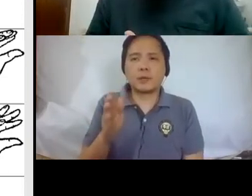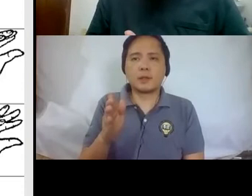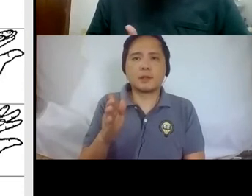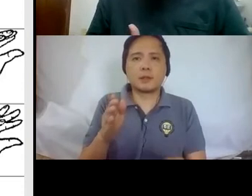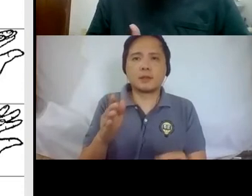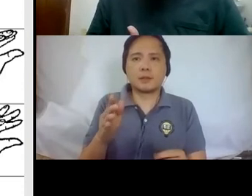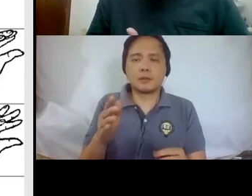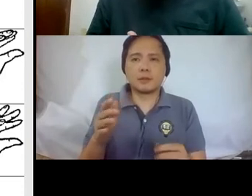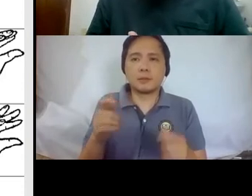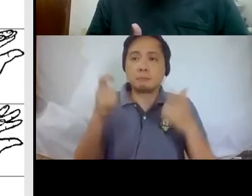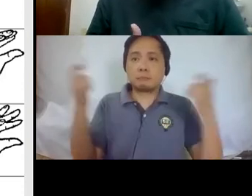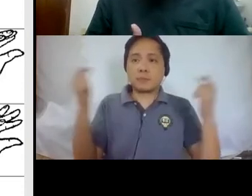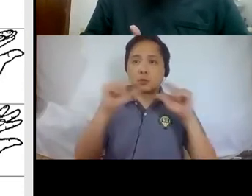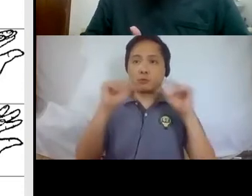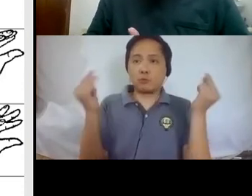each group present